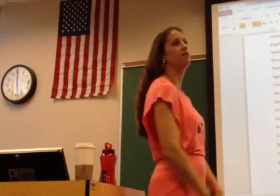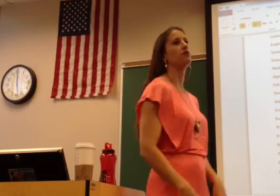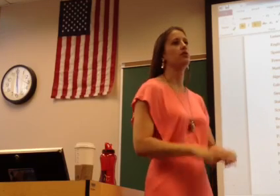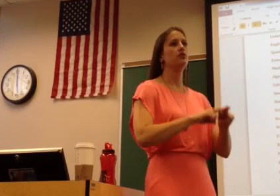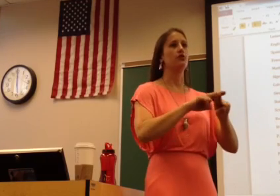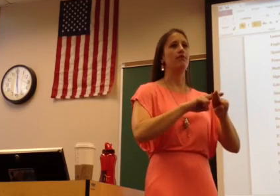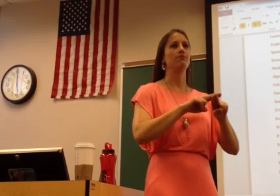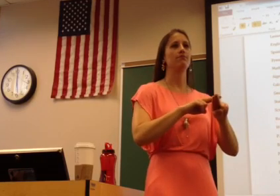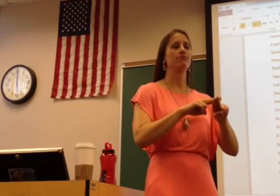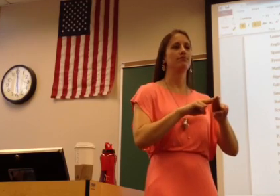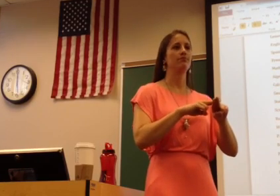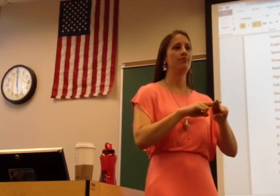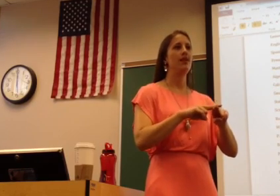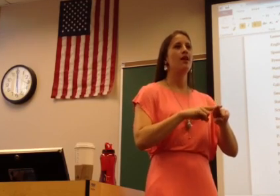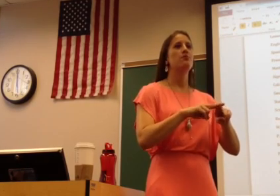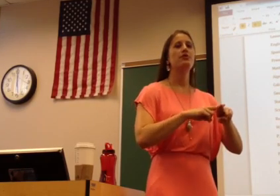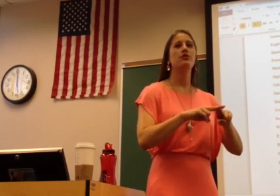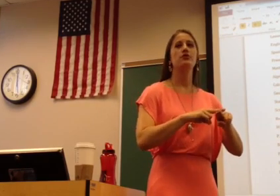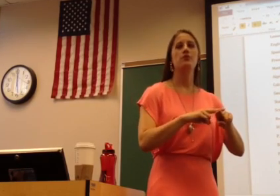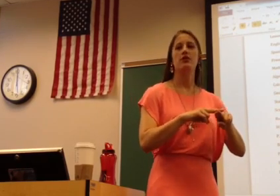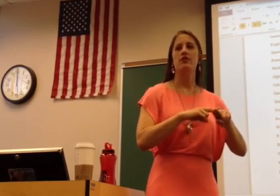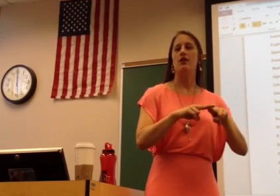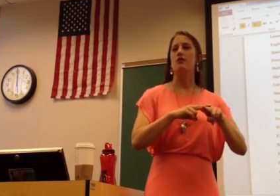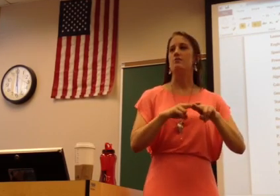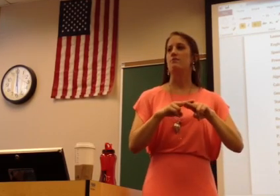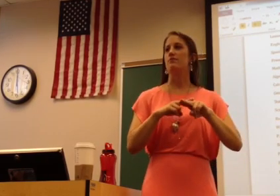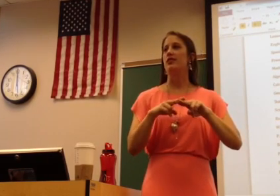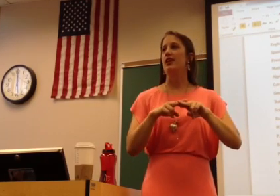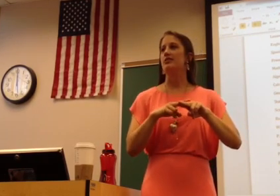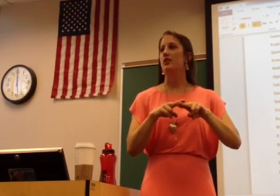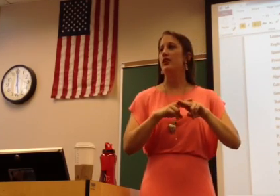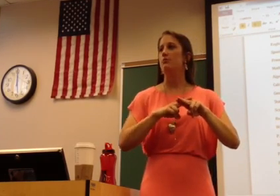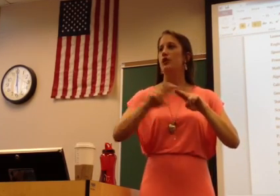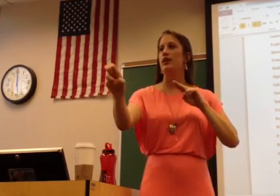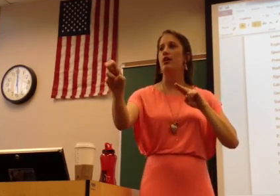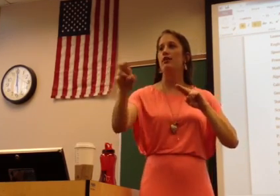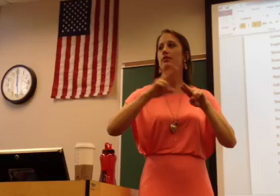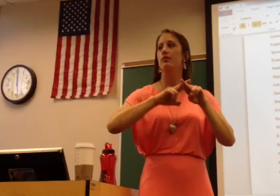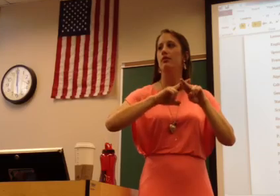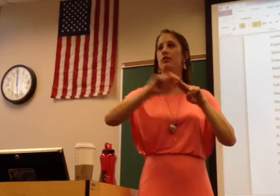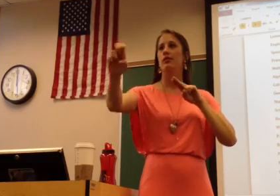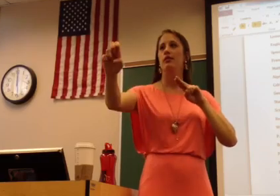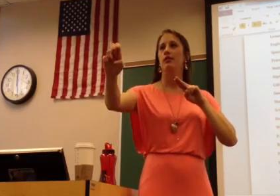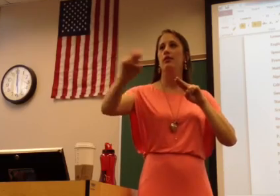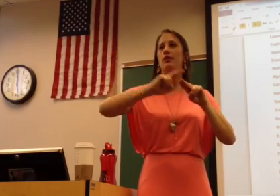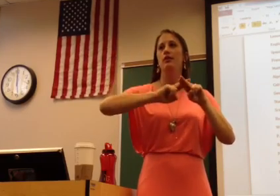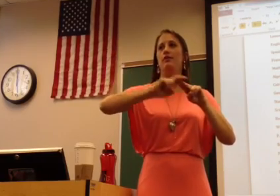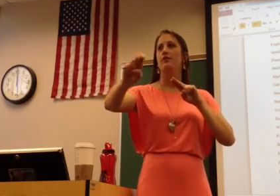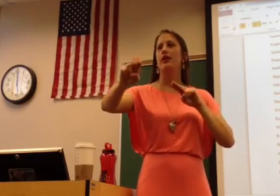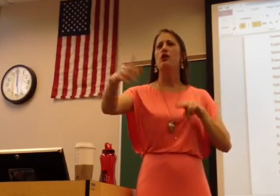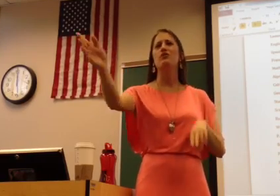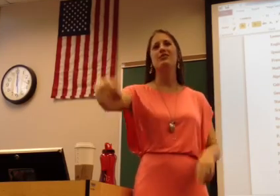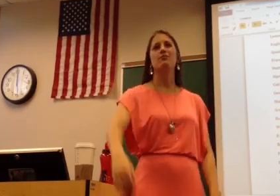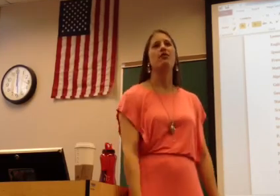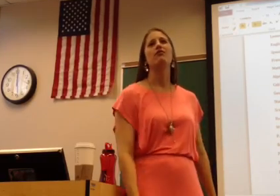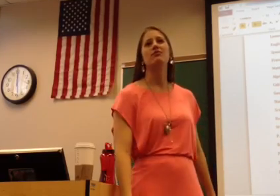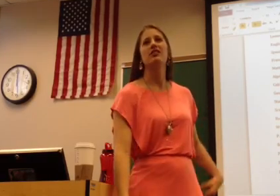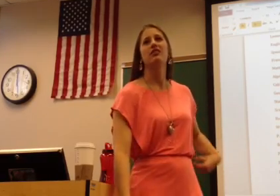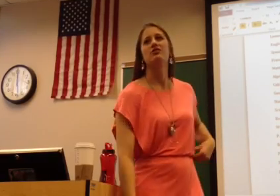forth. Train. Remember I told you you want an ASL idiom, train God? For like, oh, you missed a boat. I'm gonna tell them that joke